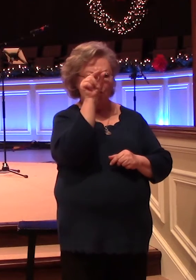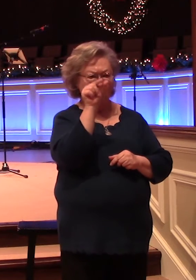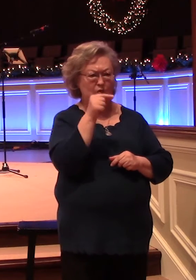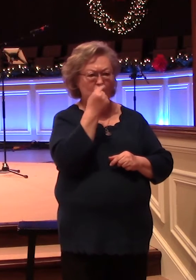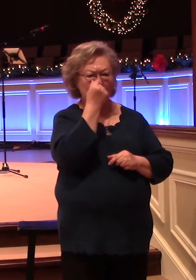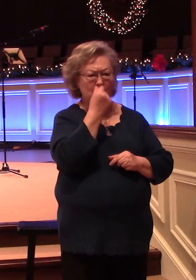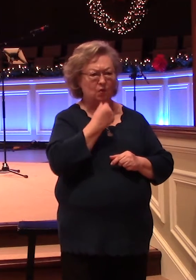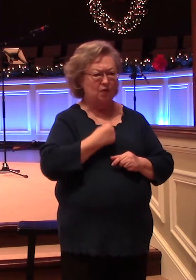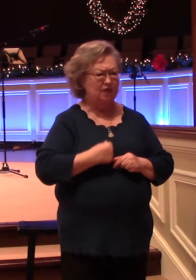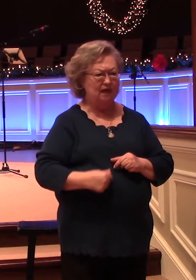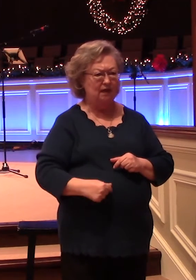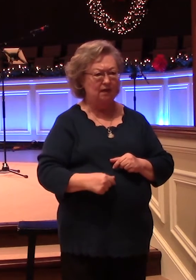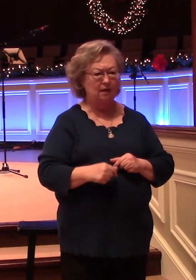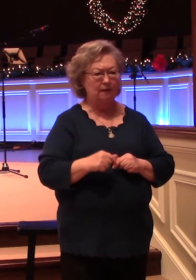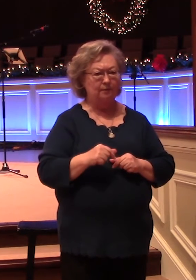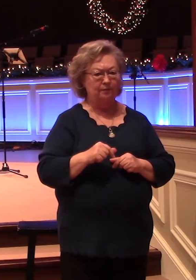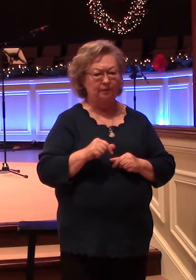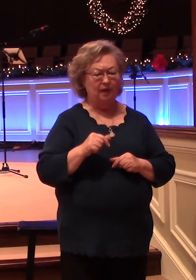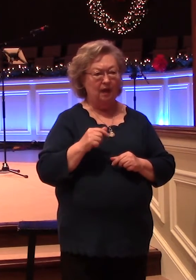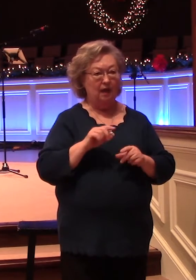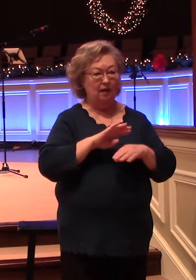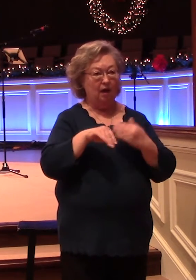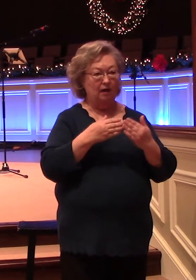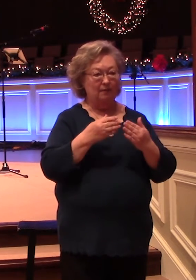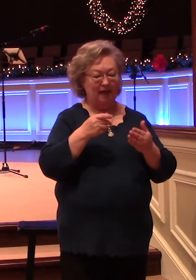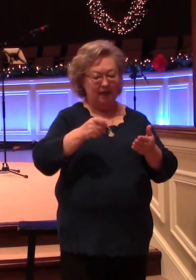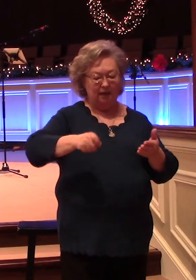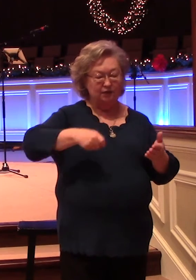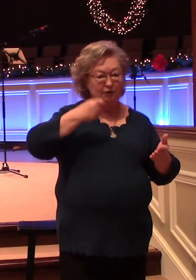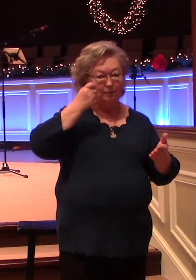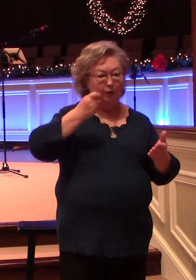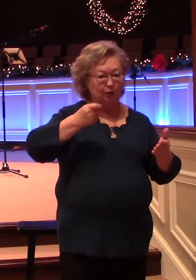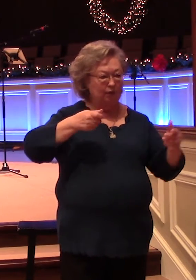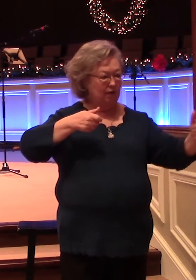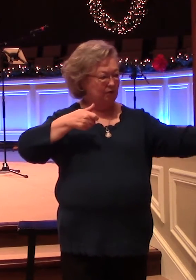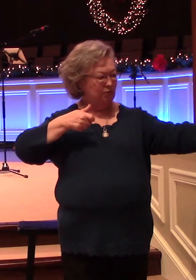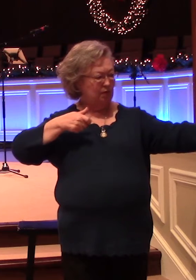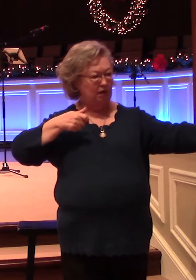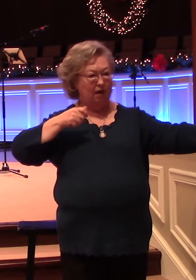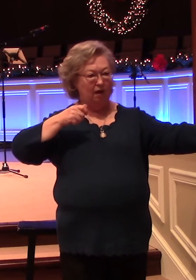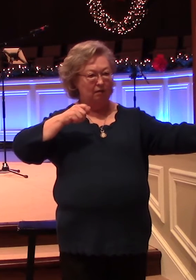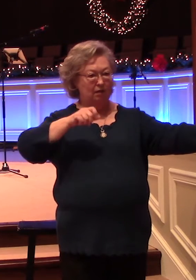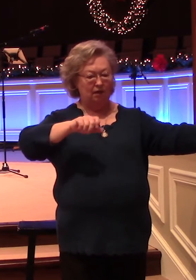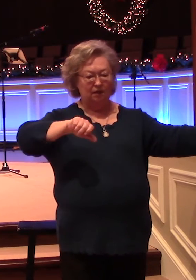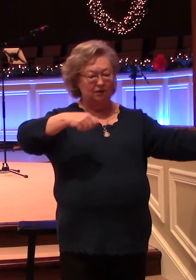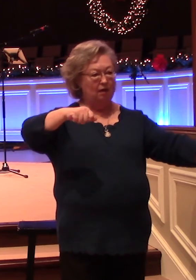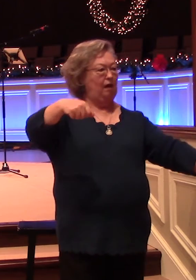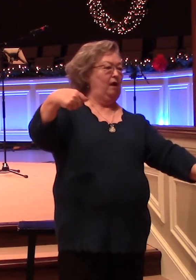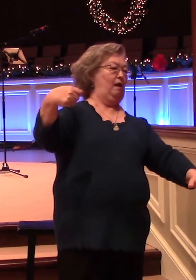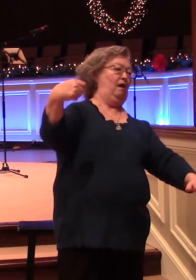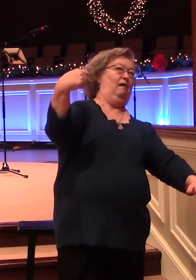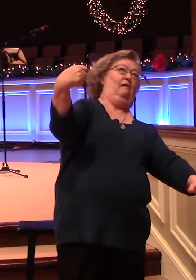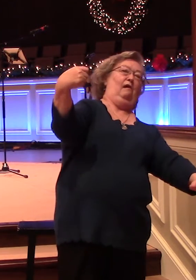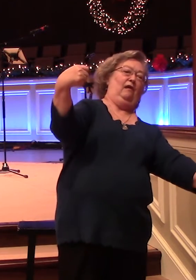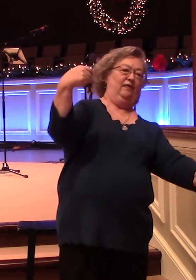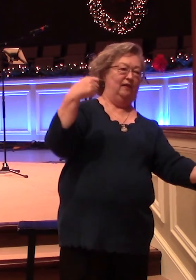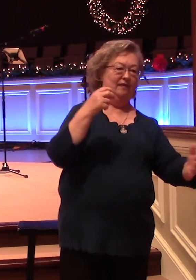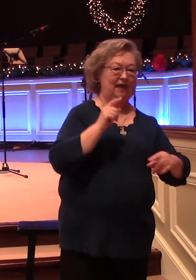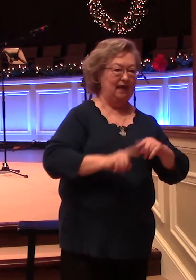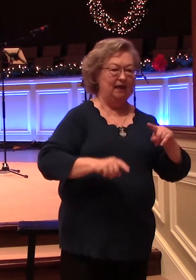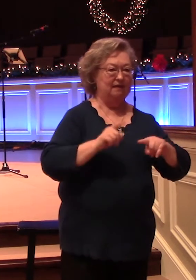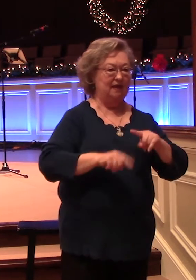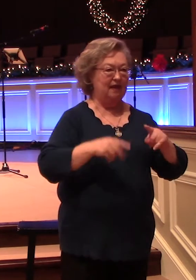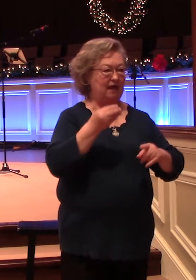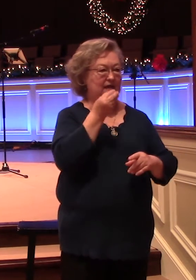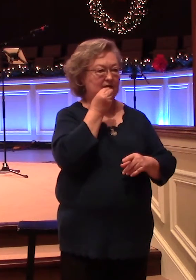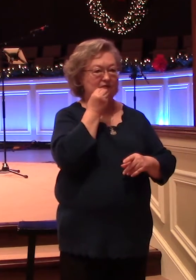nothing to eat day after day, month after month, year after year, until they were starving to death forever. So then I went over to the door marked heaven, opened it up, and